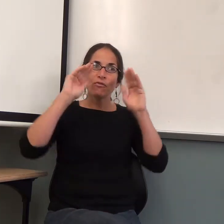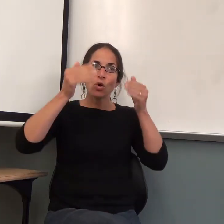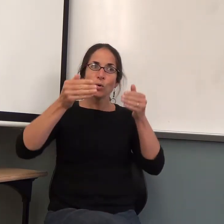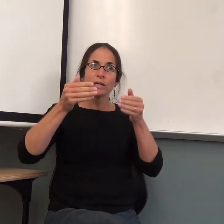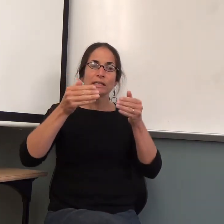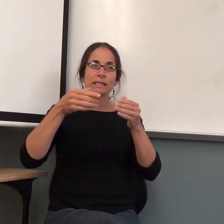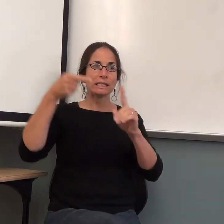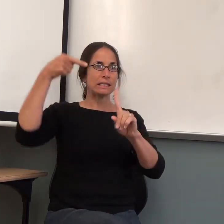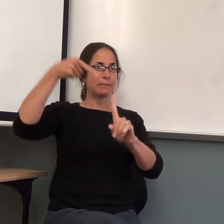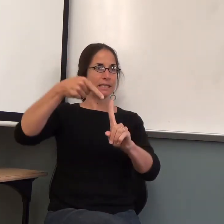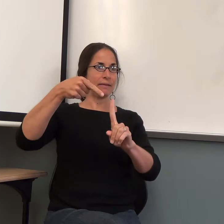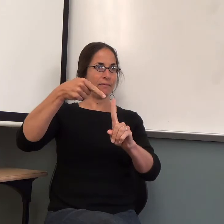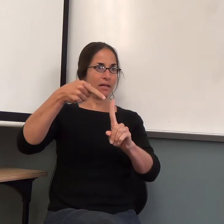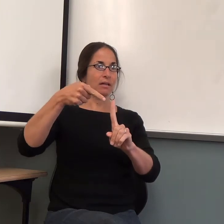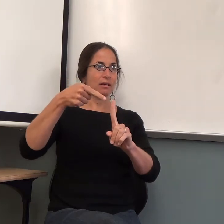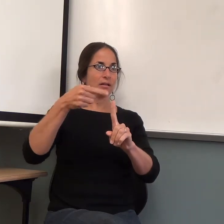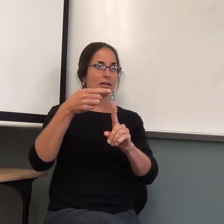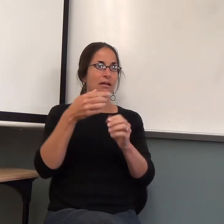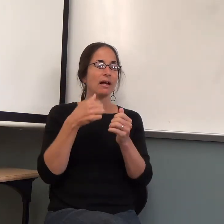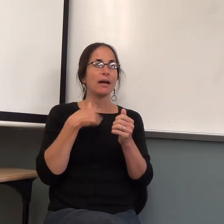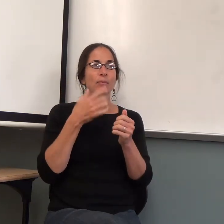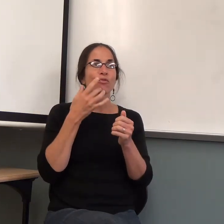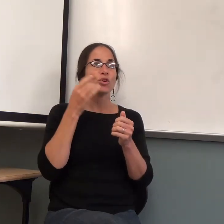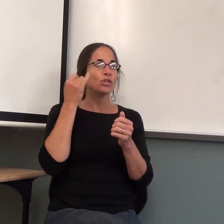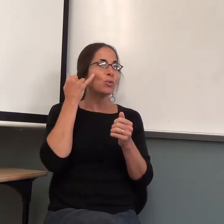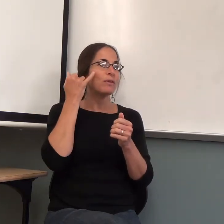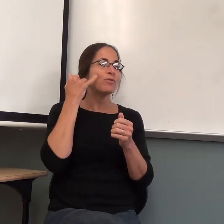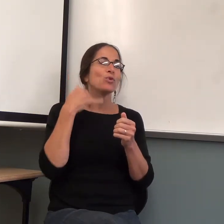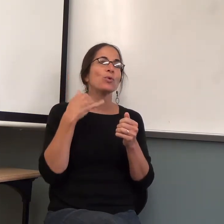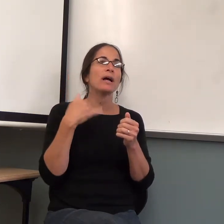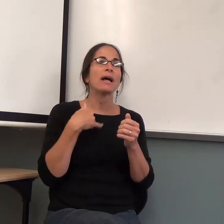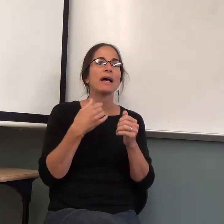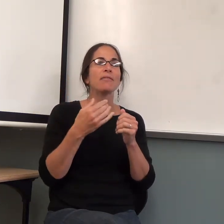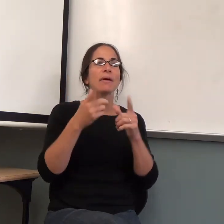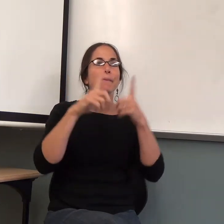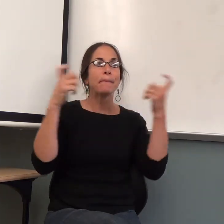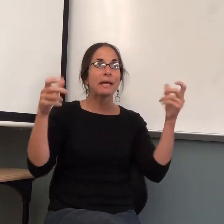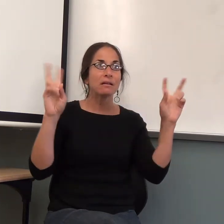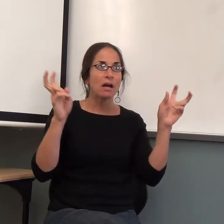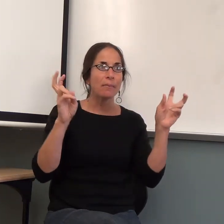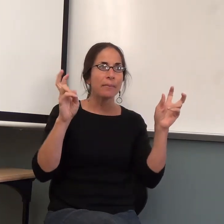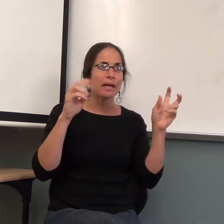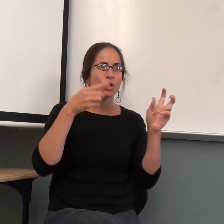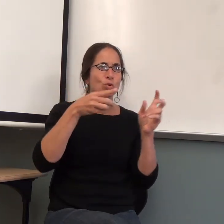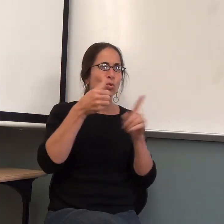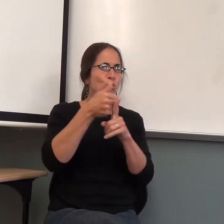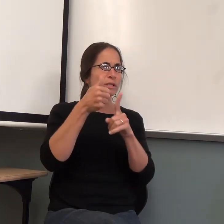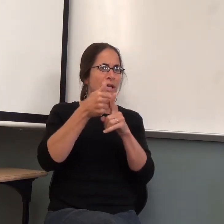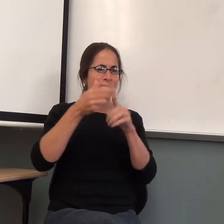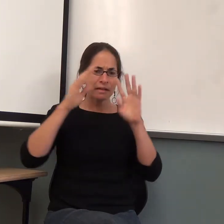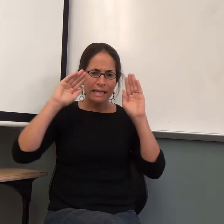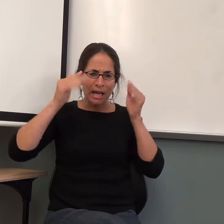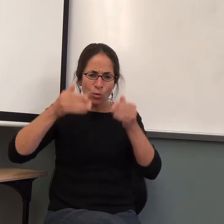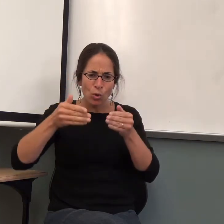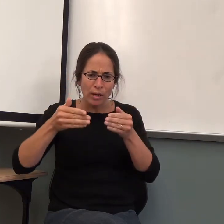specific. So when I give you a lot of big topics, I want you to find a way to narrow that down, and we're going to talk about how to do that in this